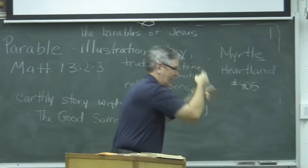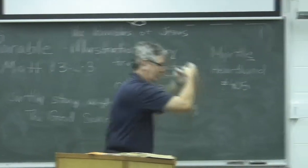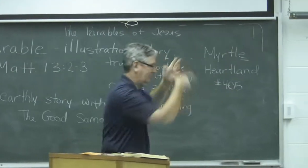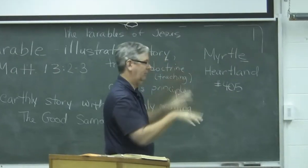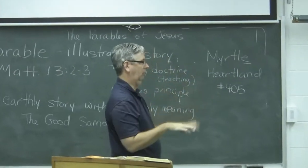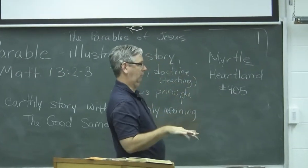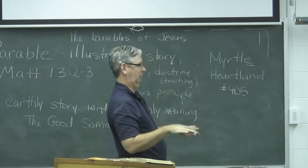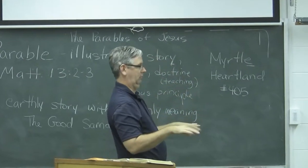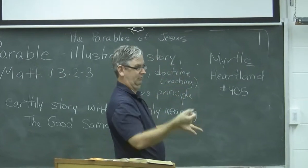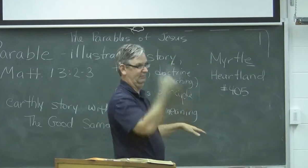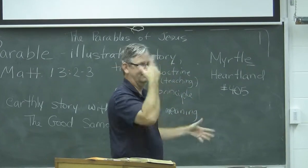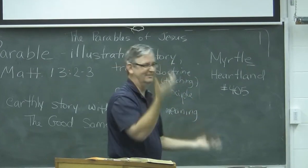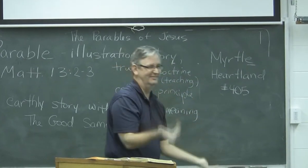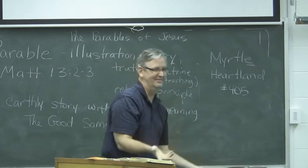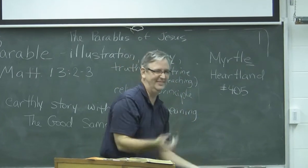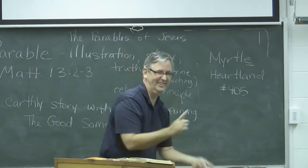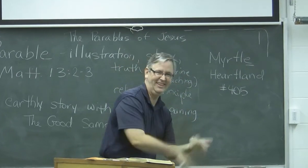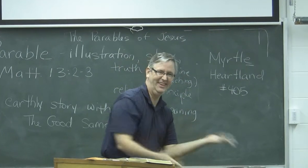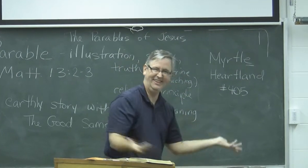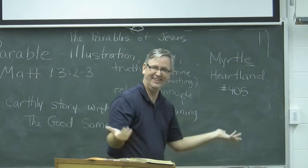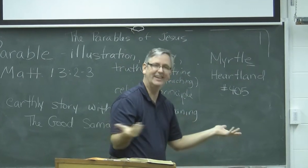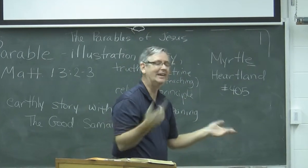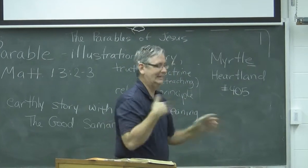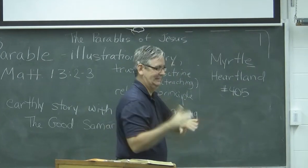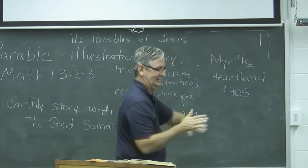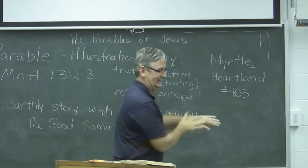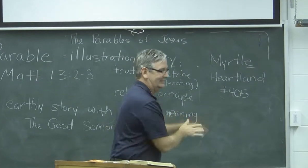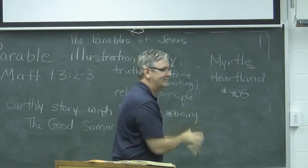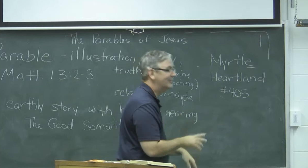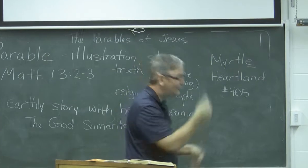and all that, but they can understand a game.